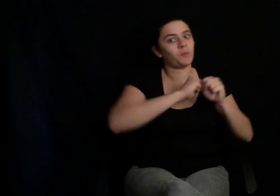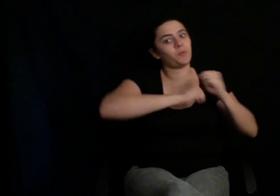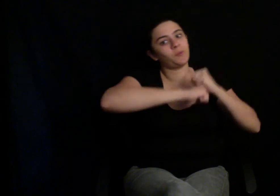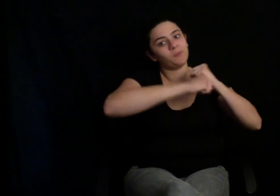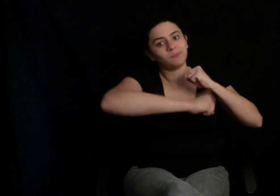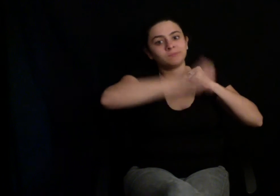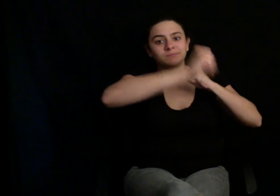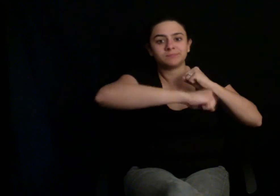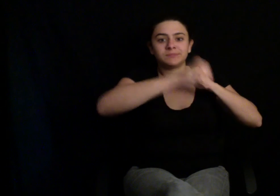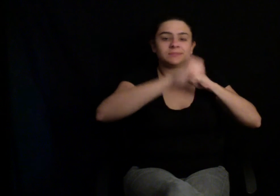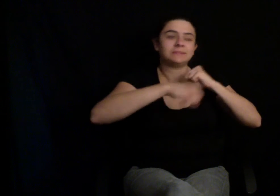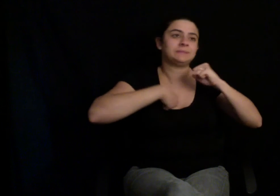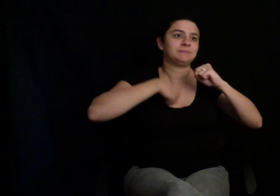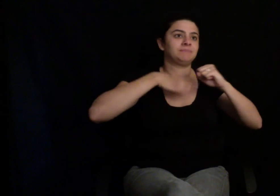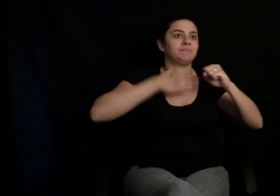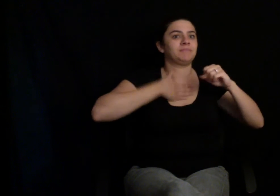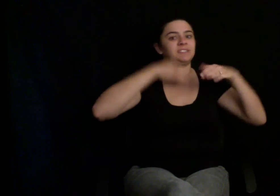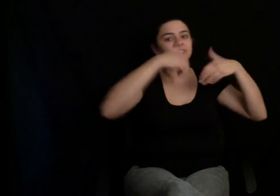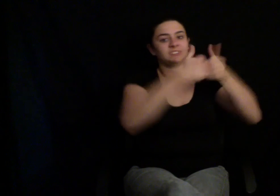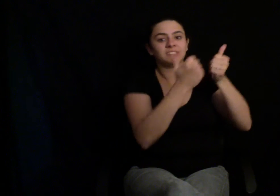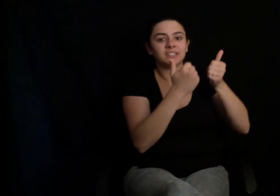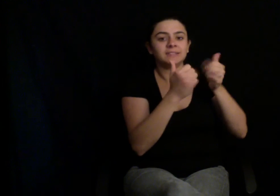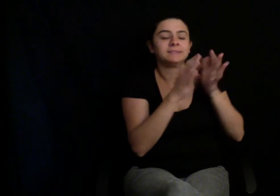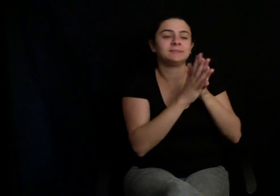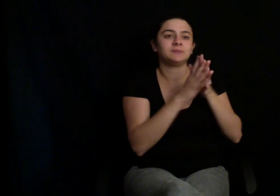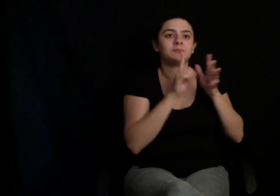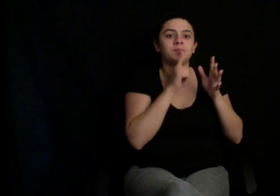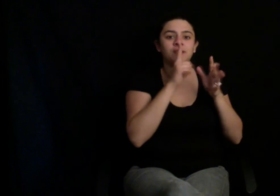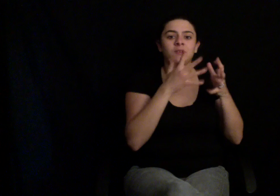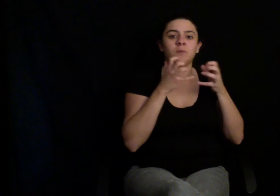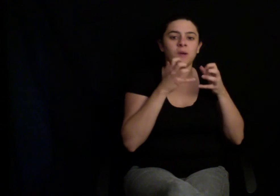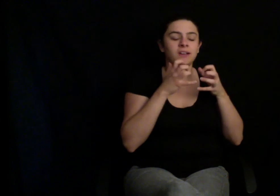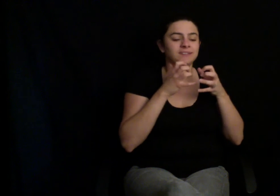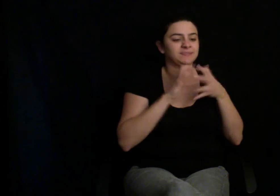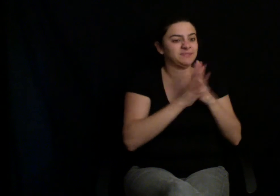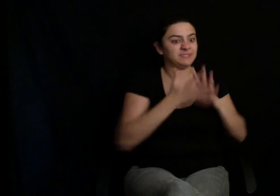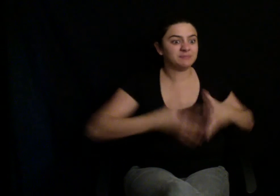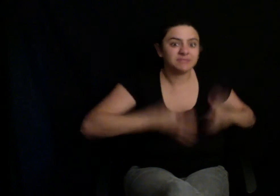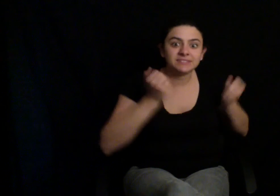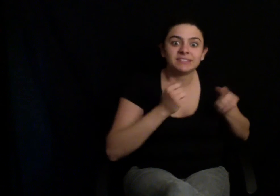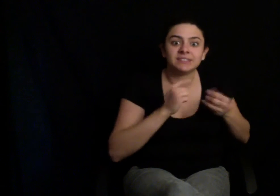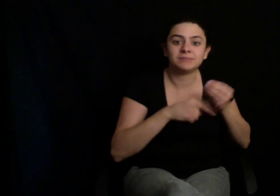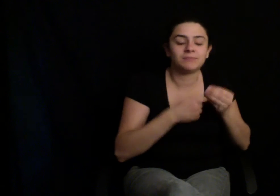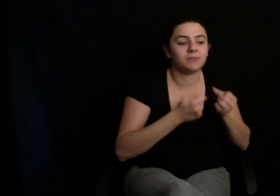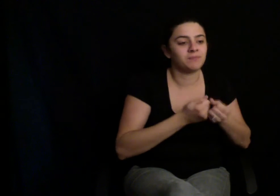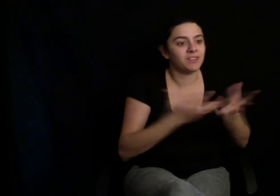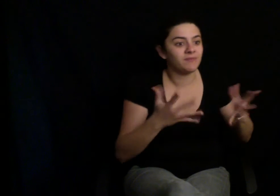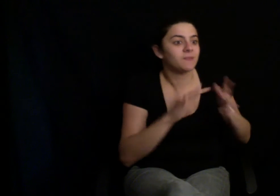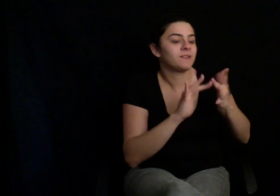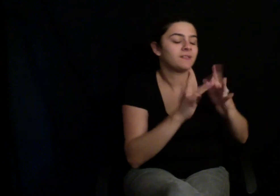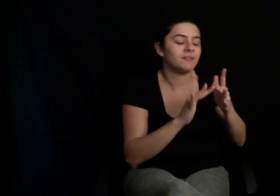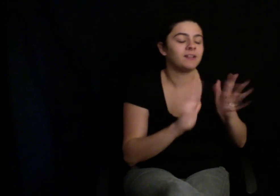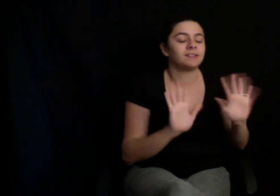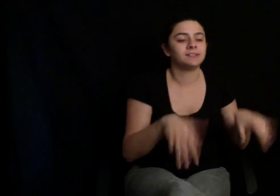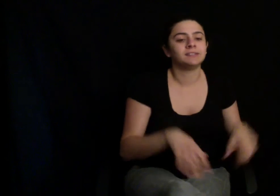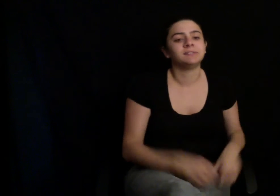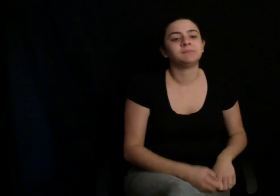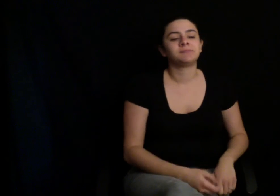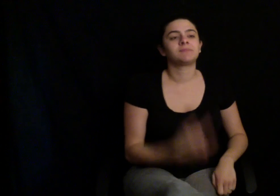some. Yeah, they really want to be upset about everything. So, which I find sort of decreases the impact when